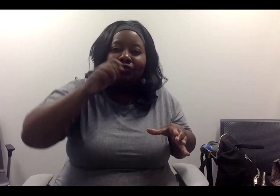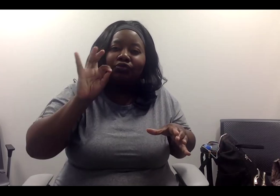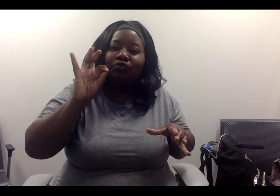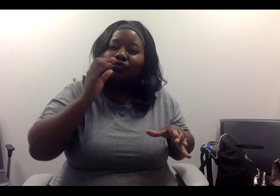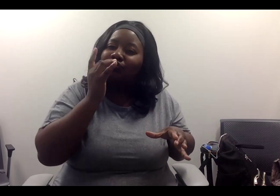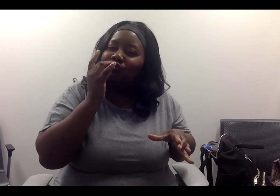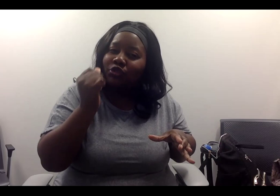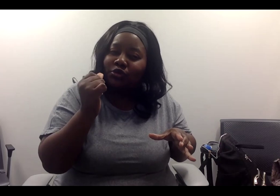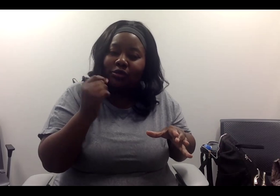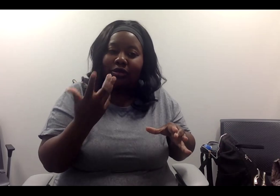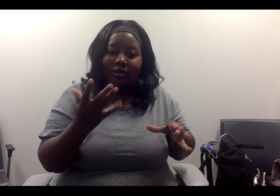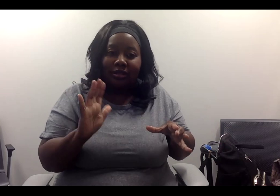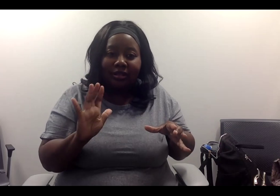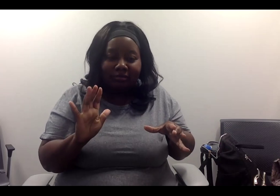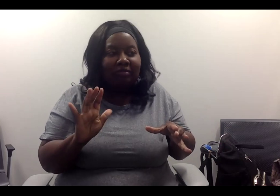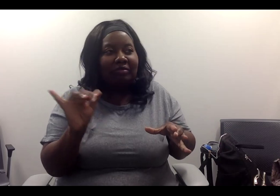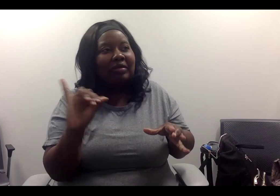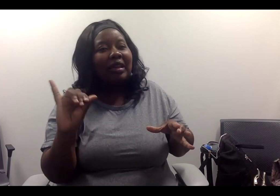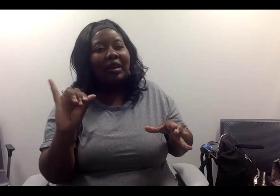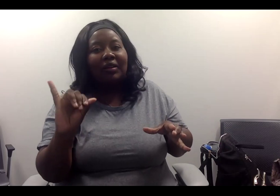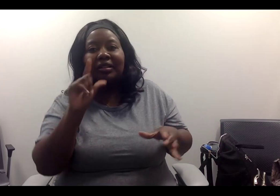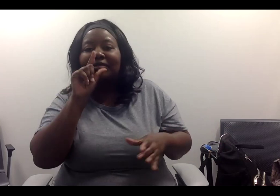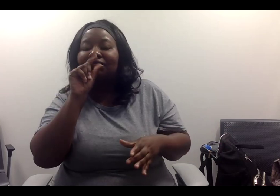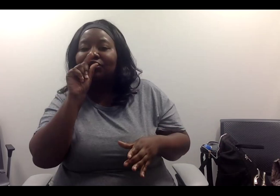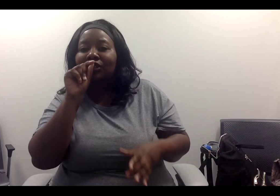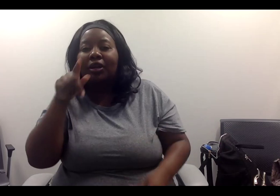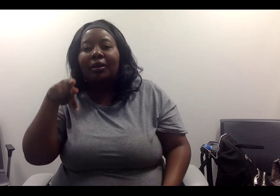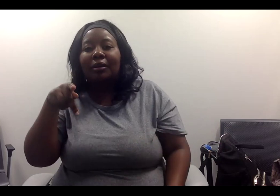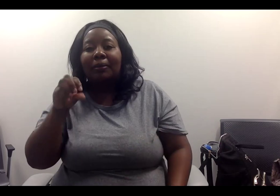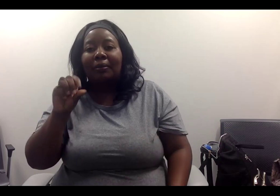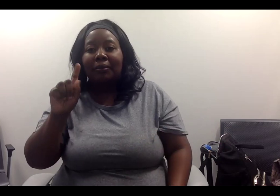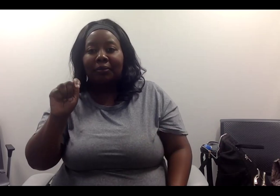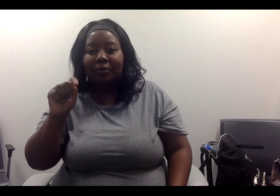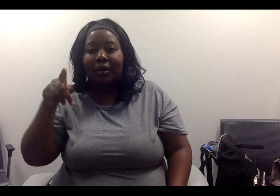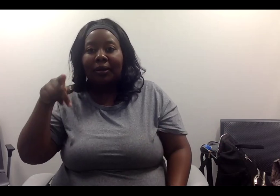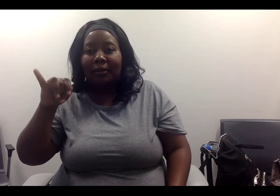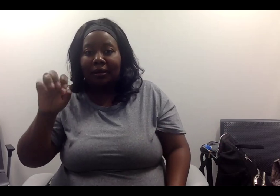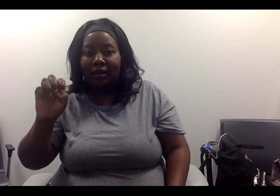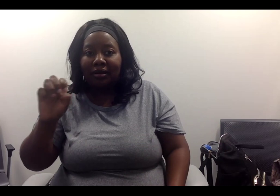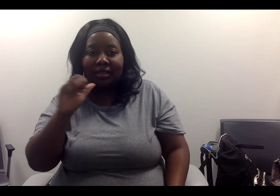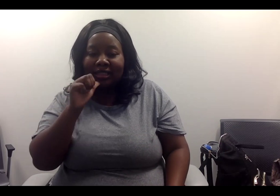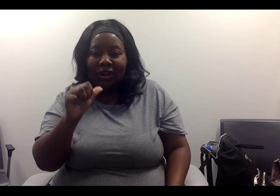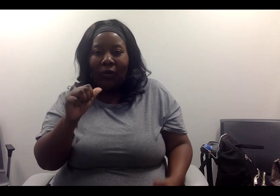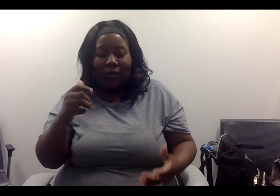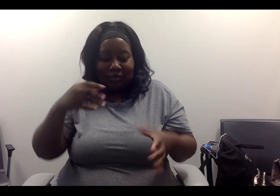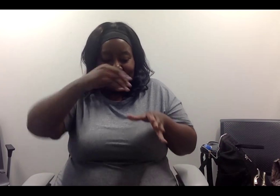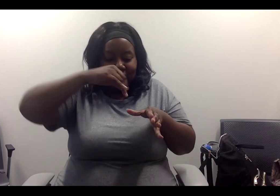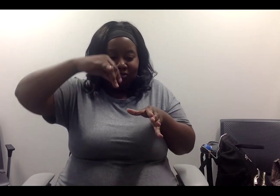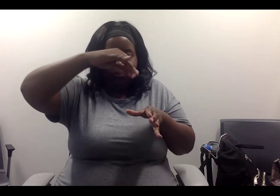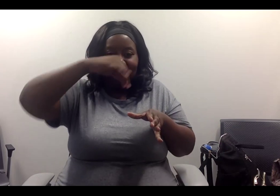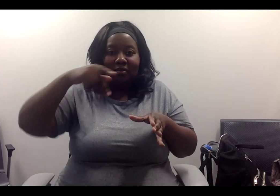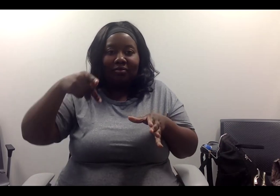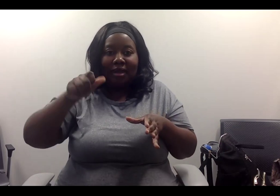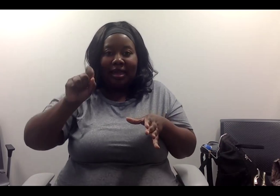pasta casserole that tasted pretty much exactly like chicken pot pie. And even though there was no pastry crust involved, our